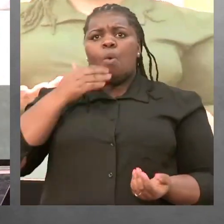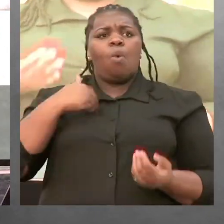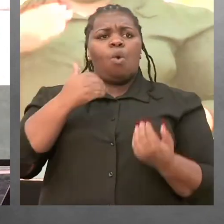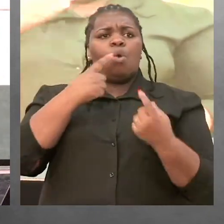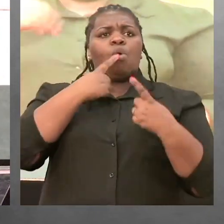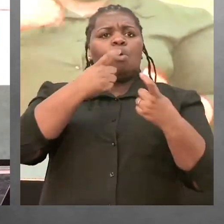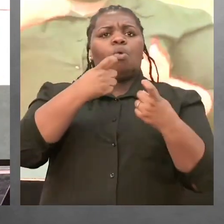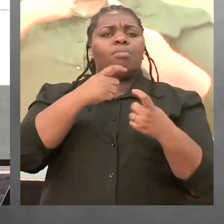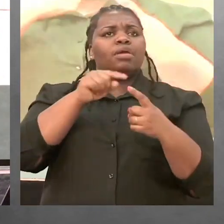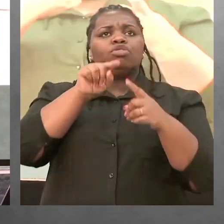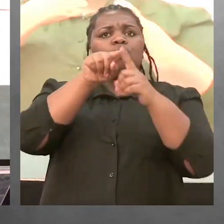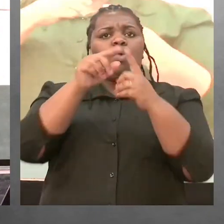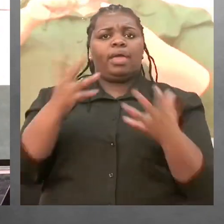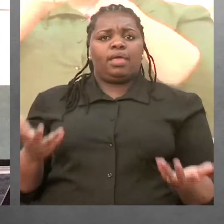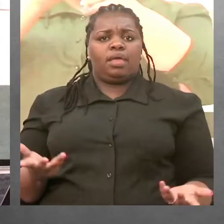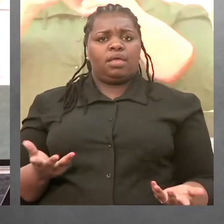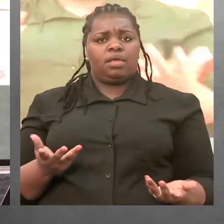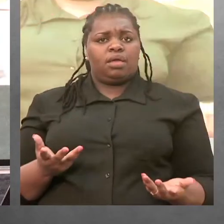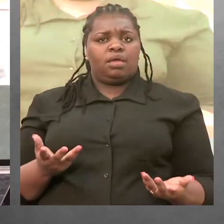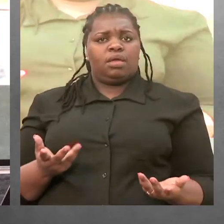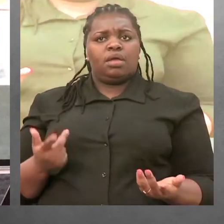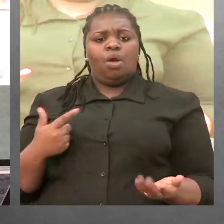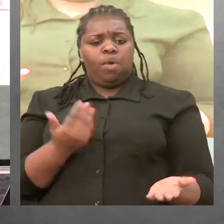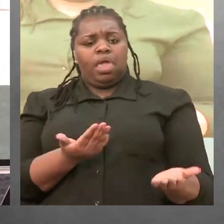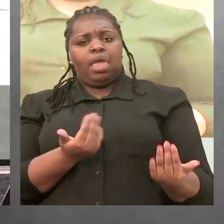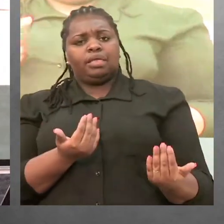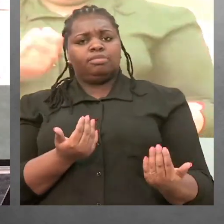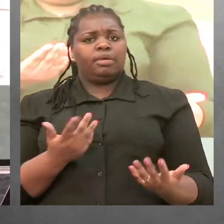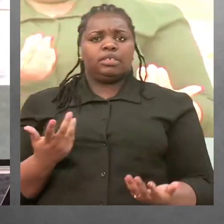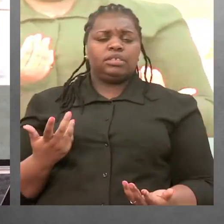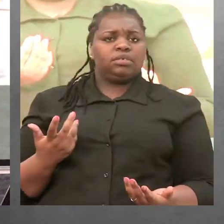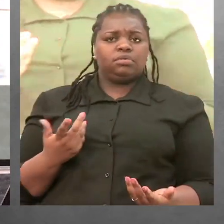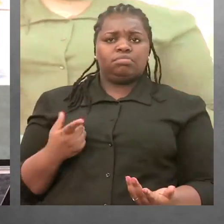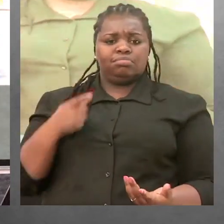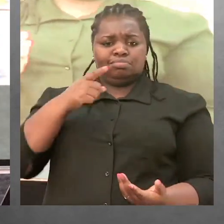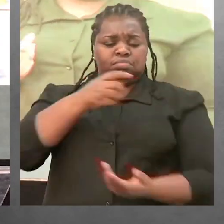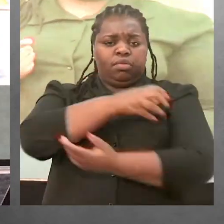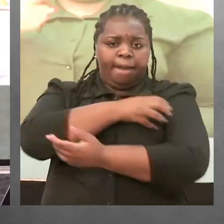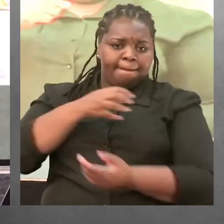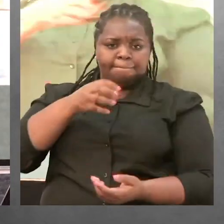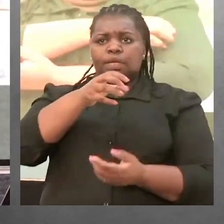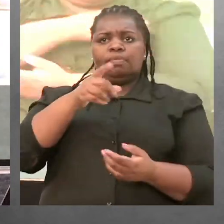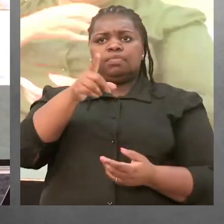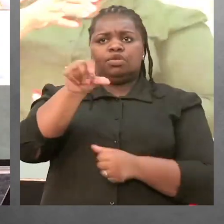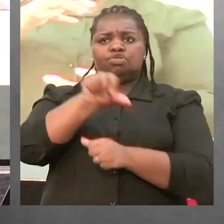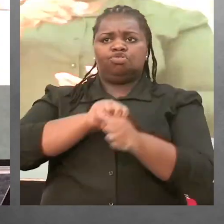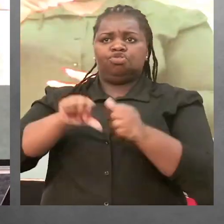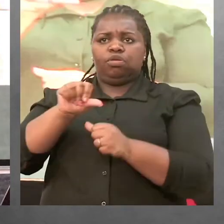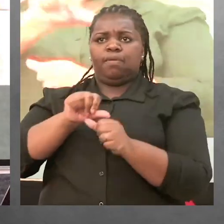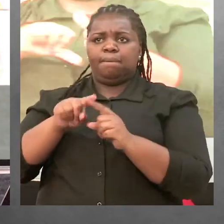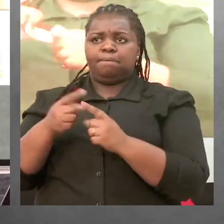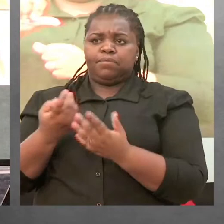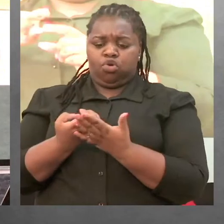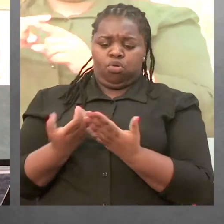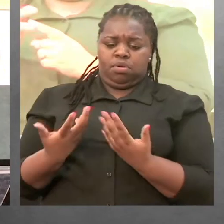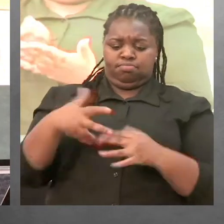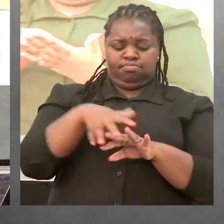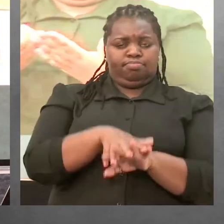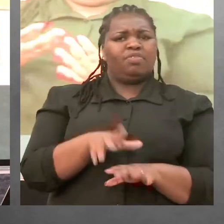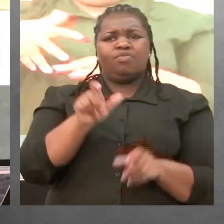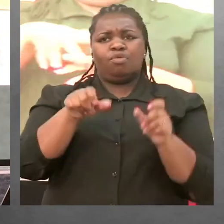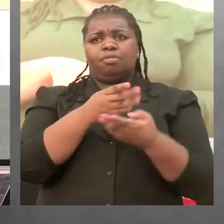complaining to? Who are we expecting to champion this social and economic transformation of our